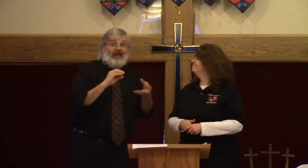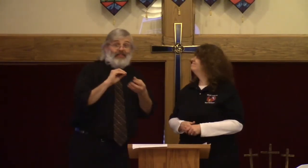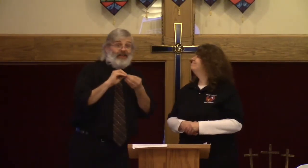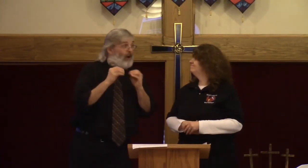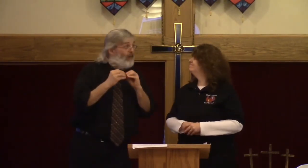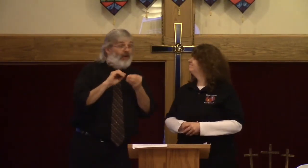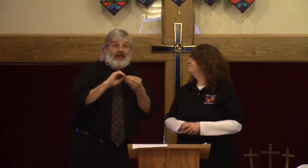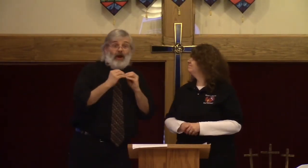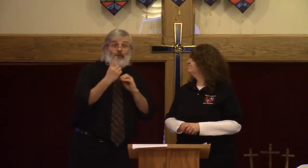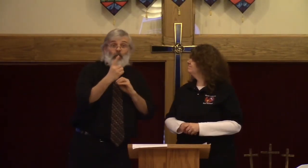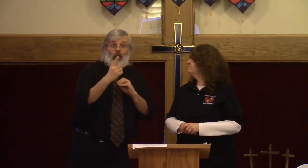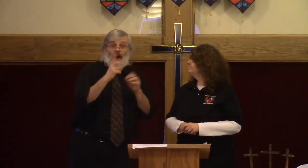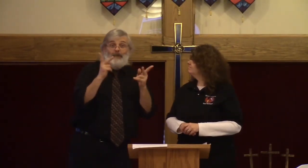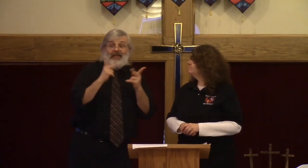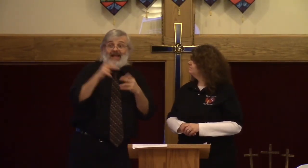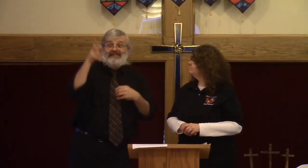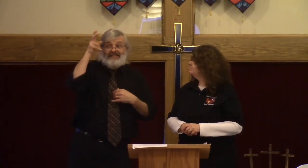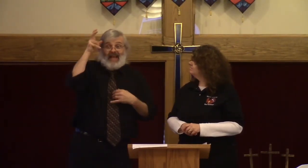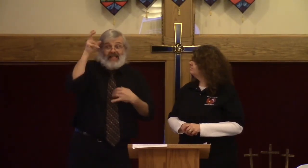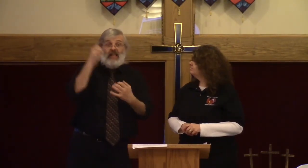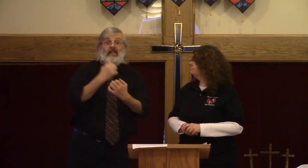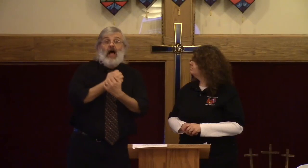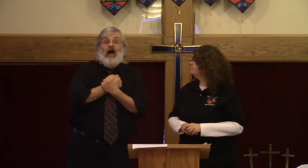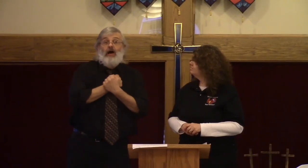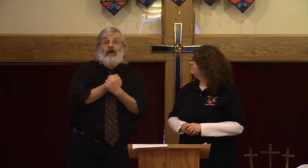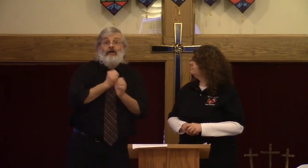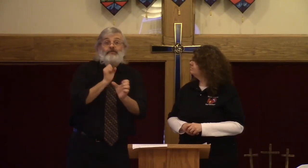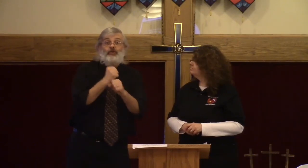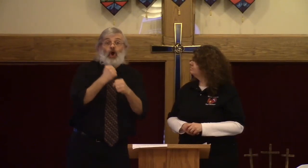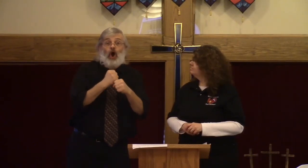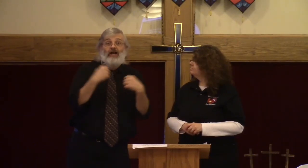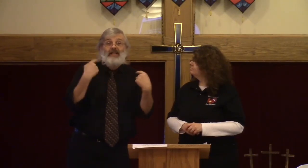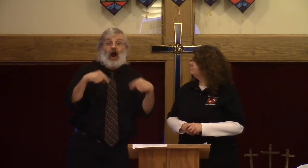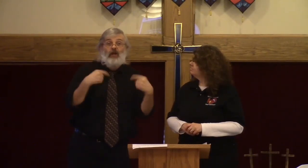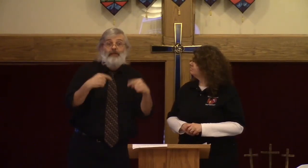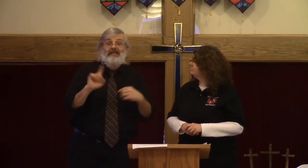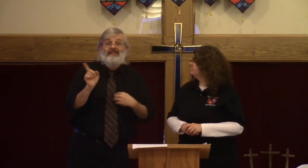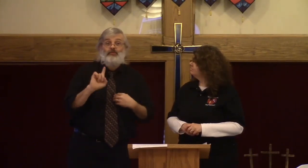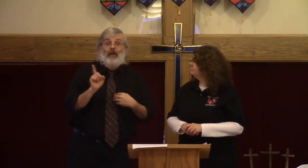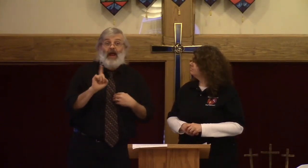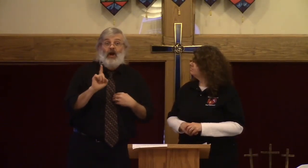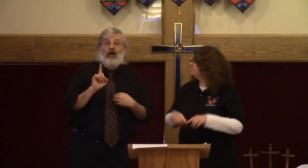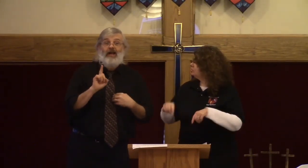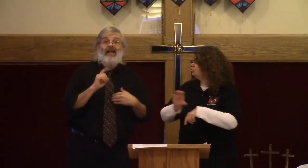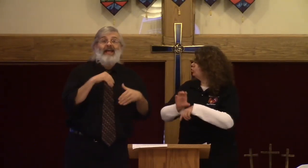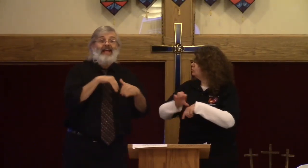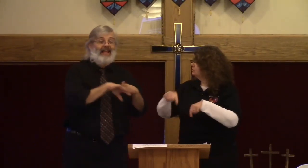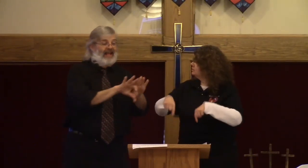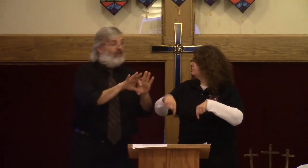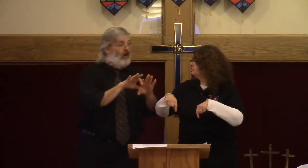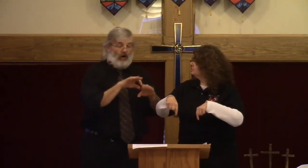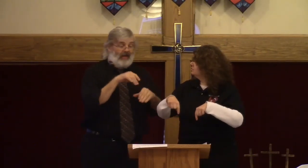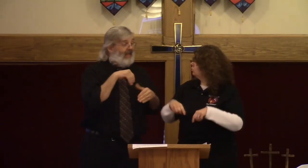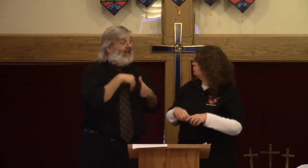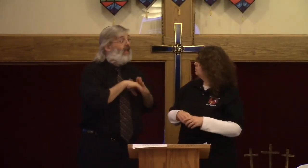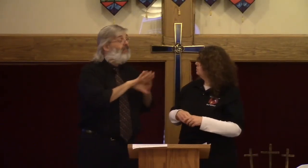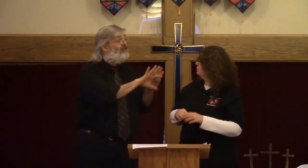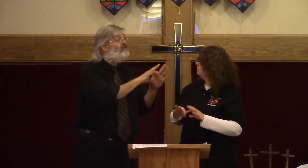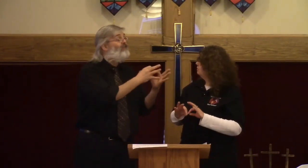The number one place Satan loves to cause arguments is where? In the